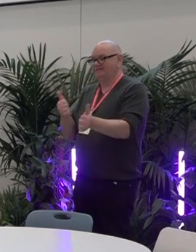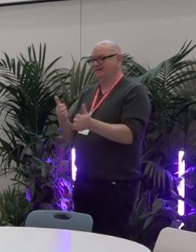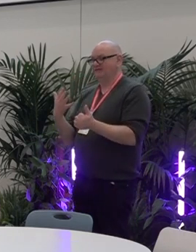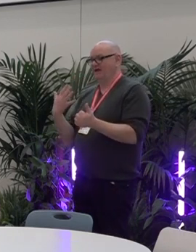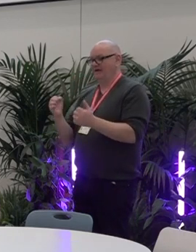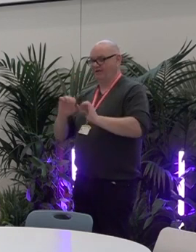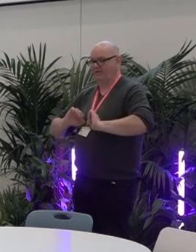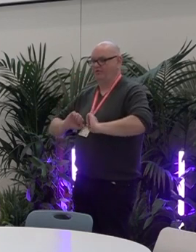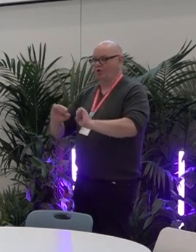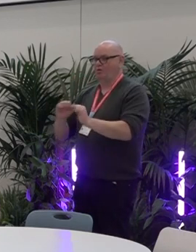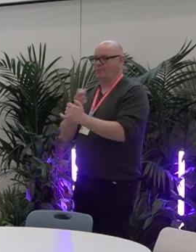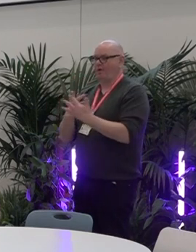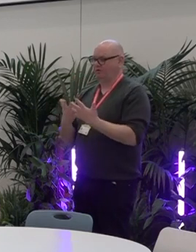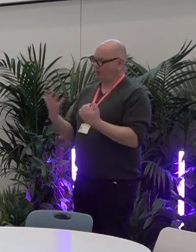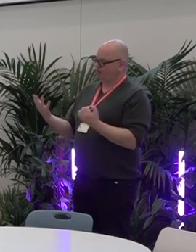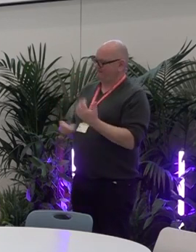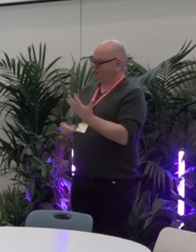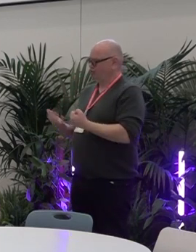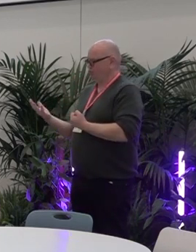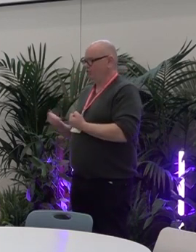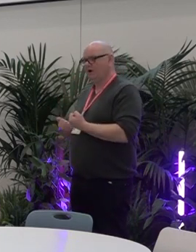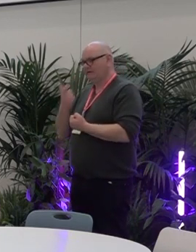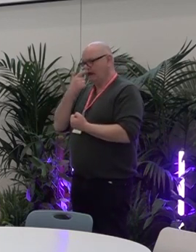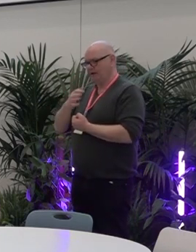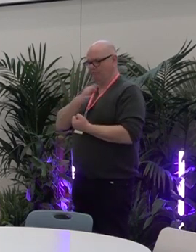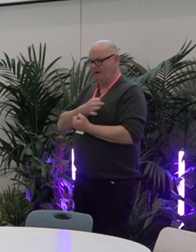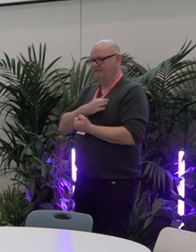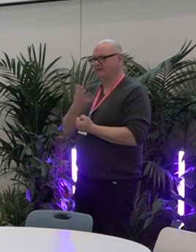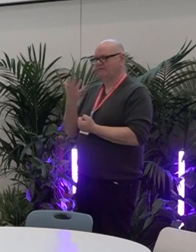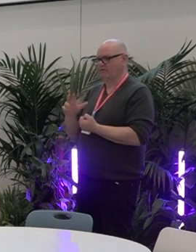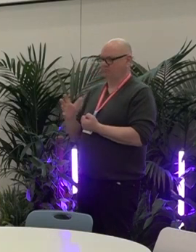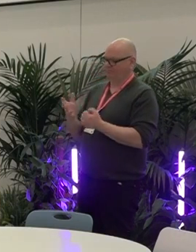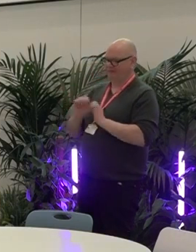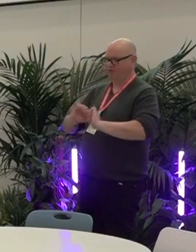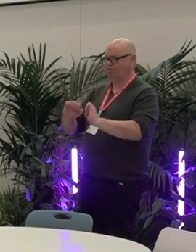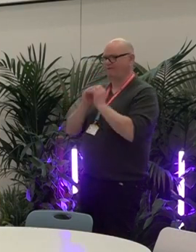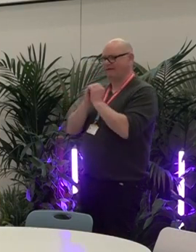by multiple revenue streams and benefiting from the value that they create.